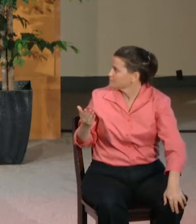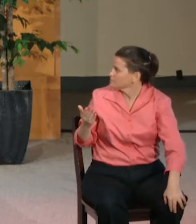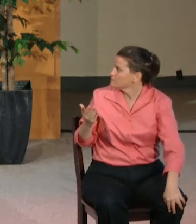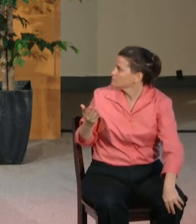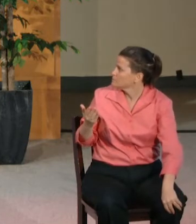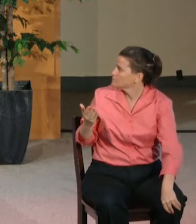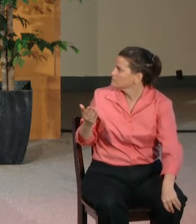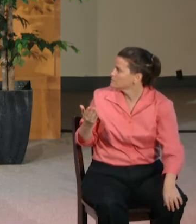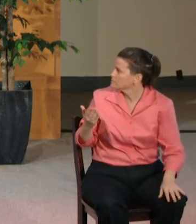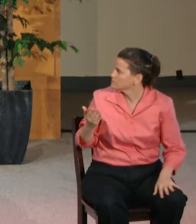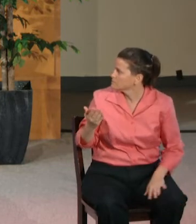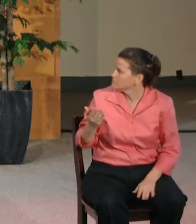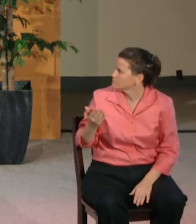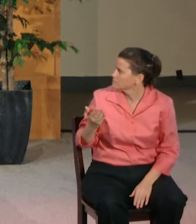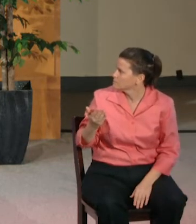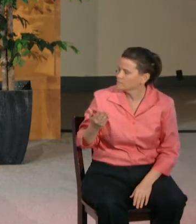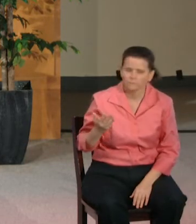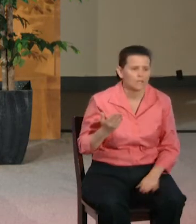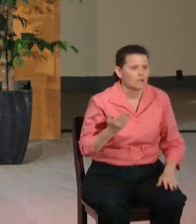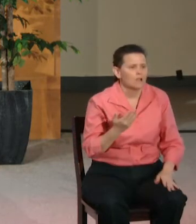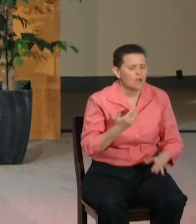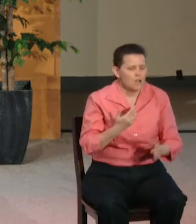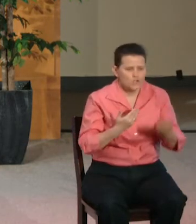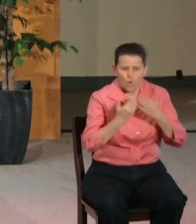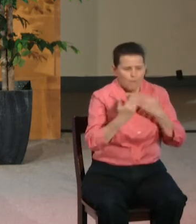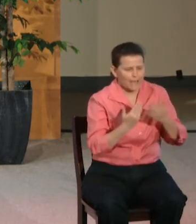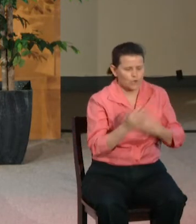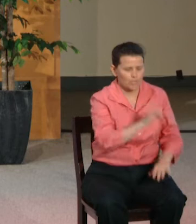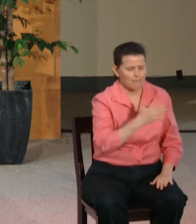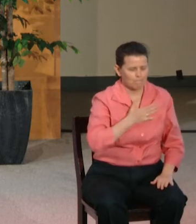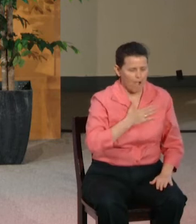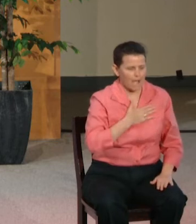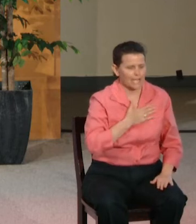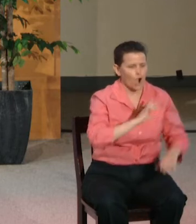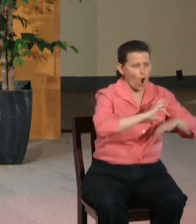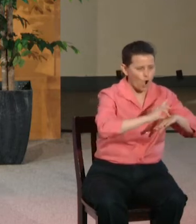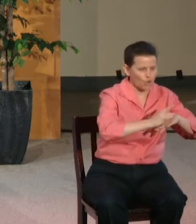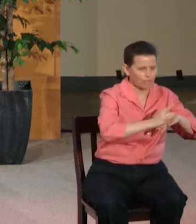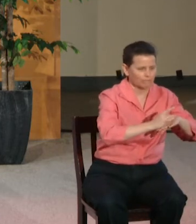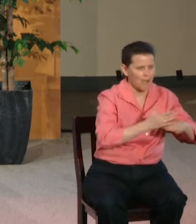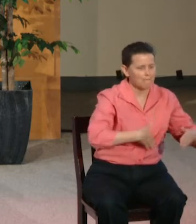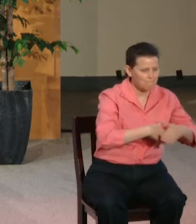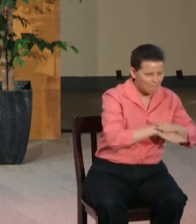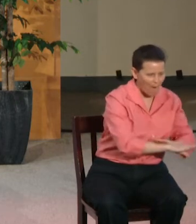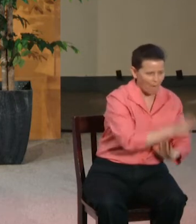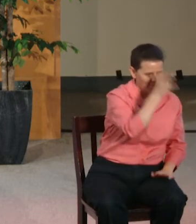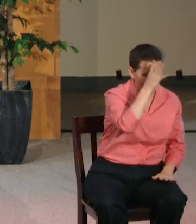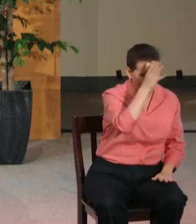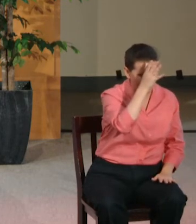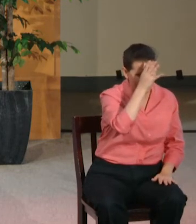That divine Father was still present for me. And that everything that I needed to communicate to my own